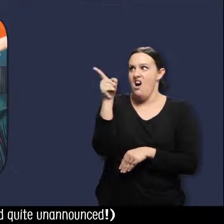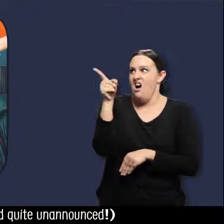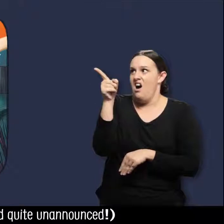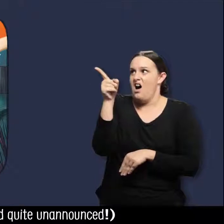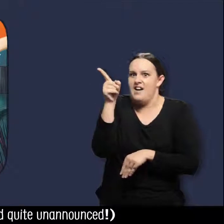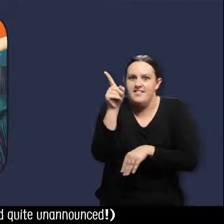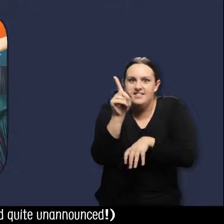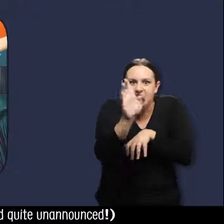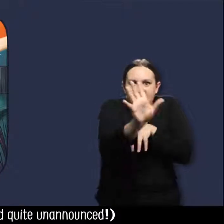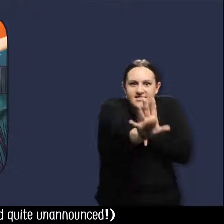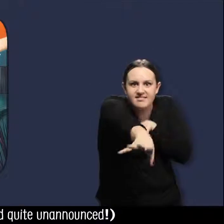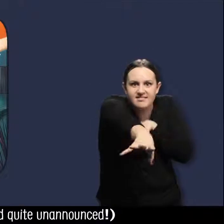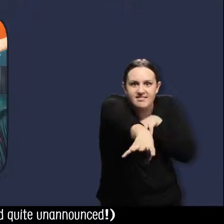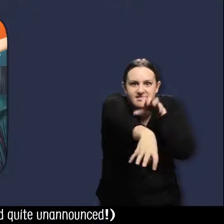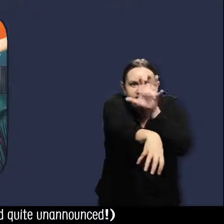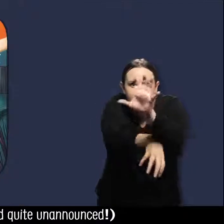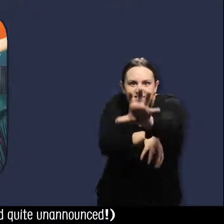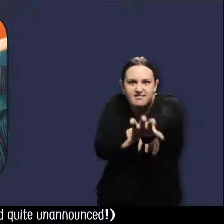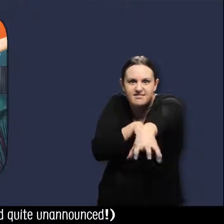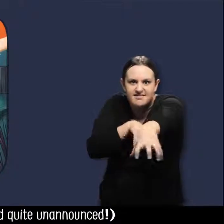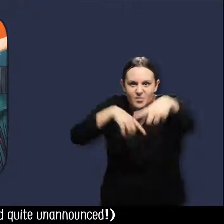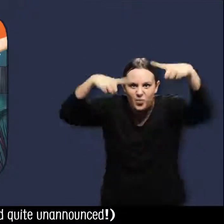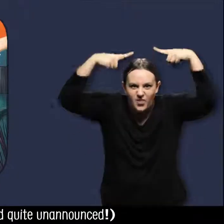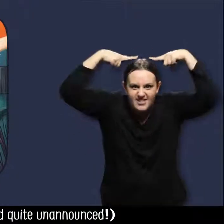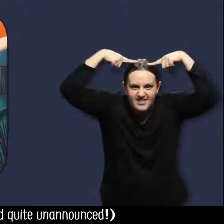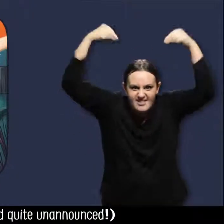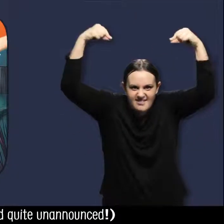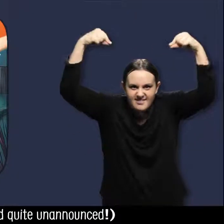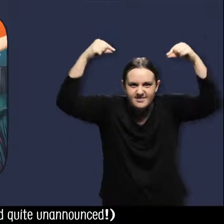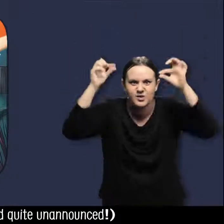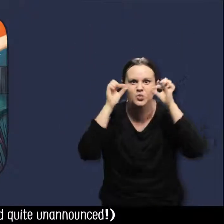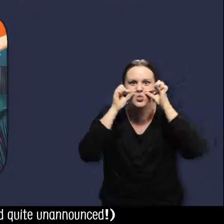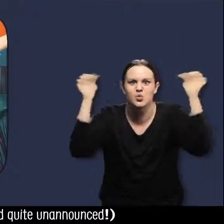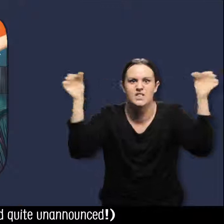the cat had pounced quite unannounced